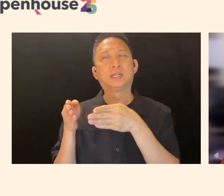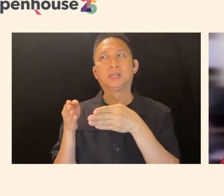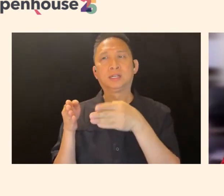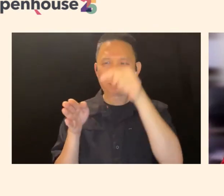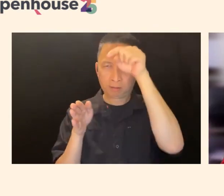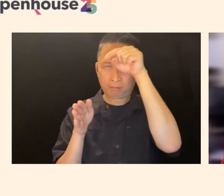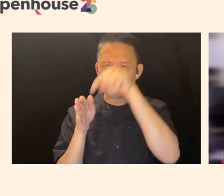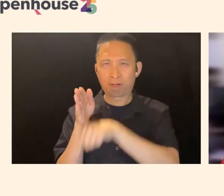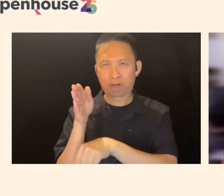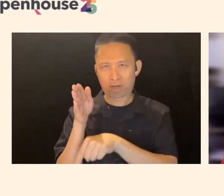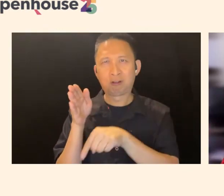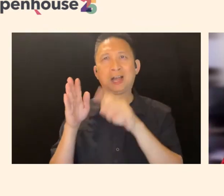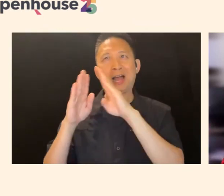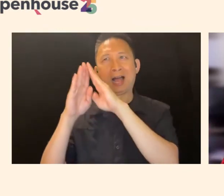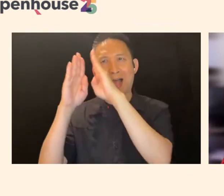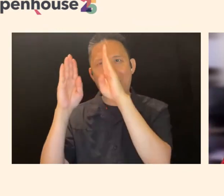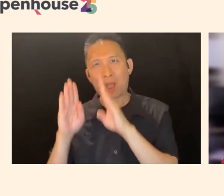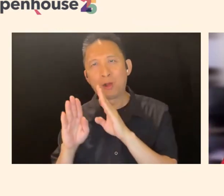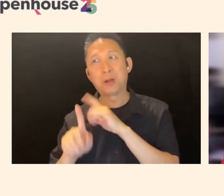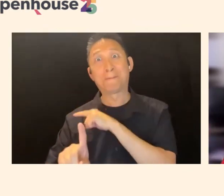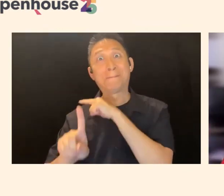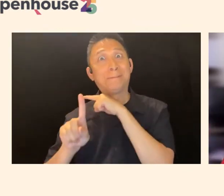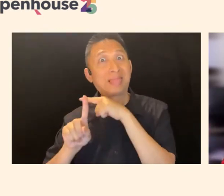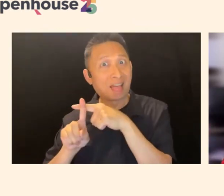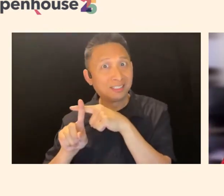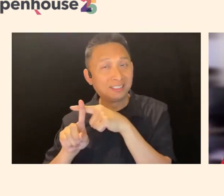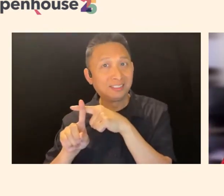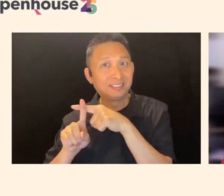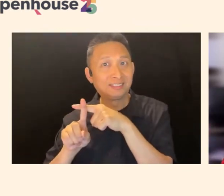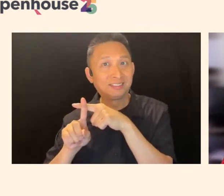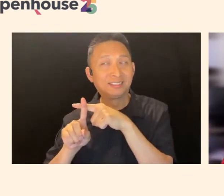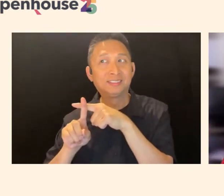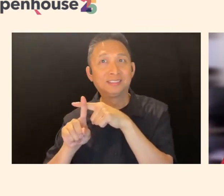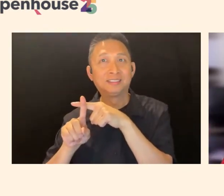housing, but Mhm, actual